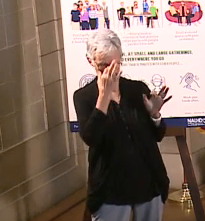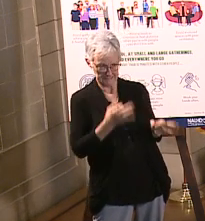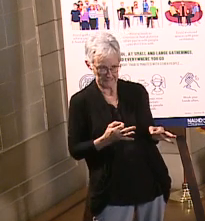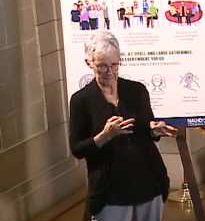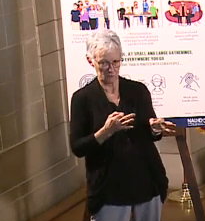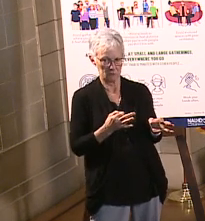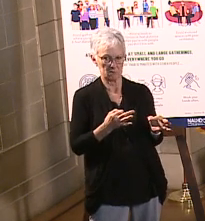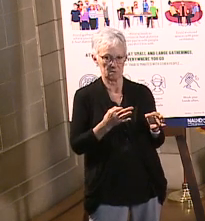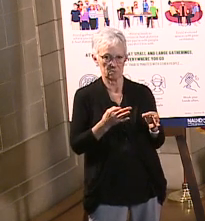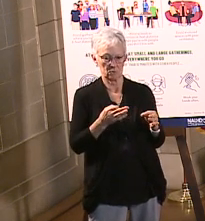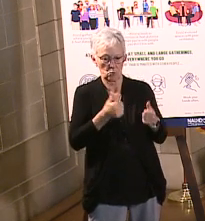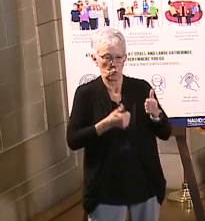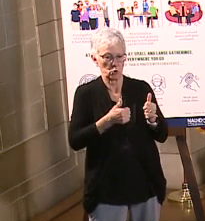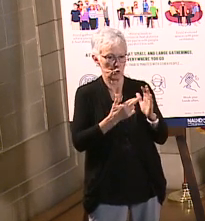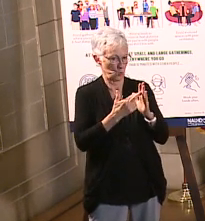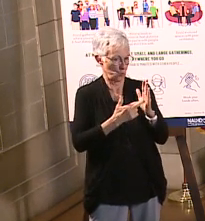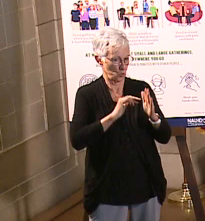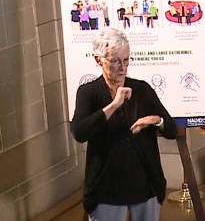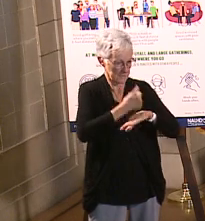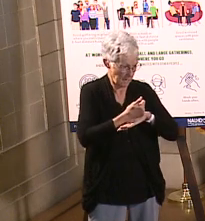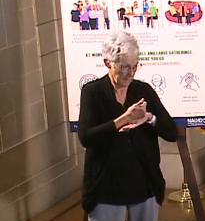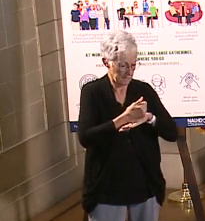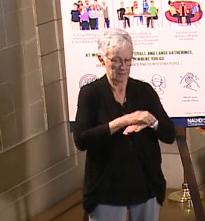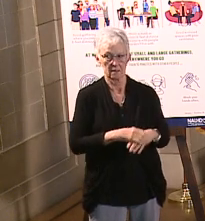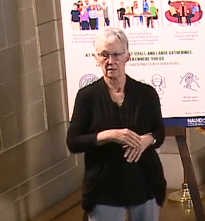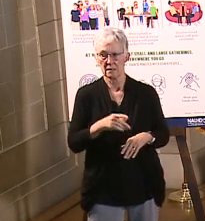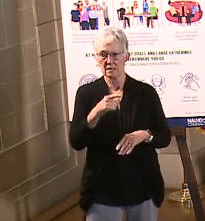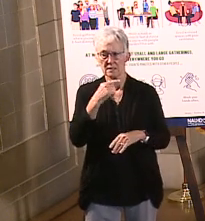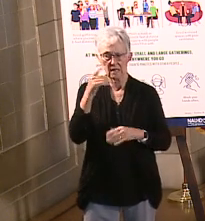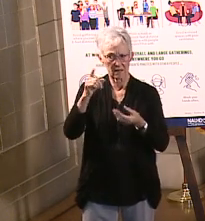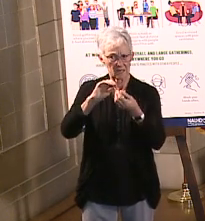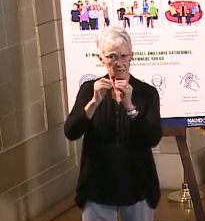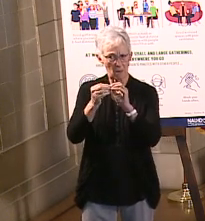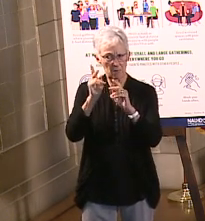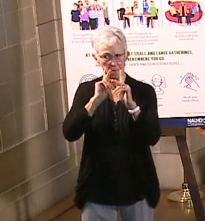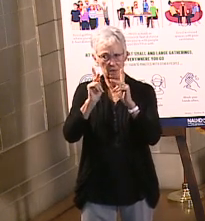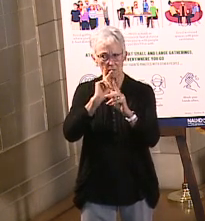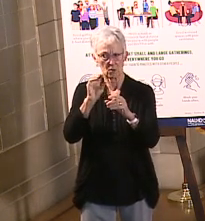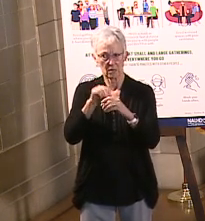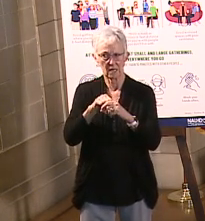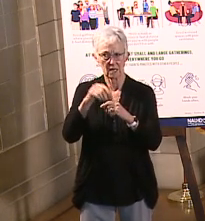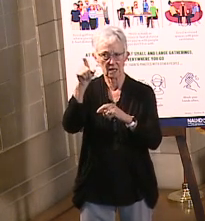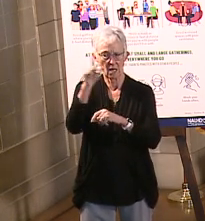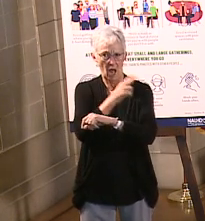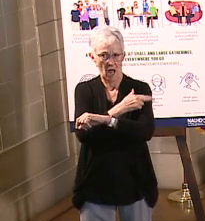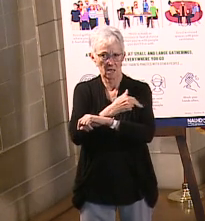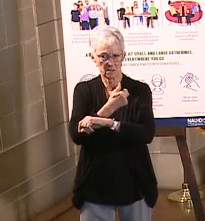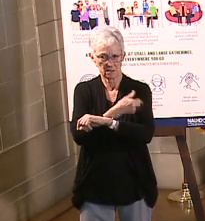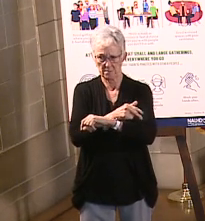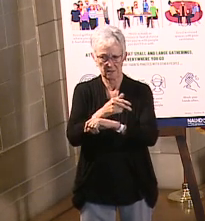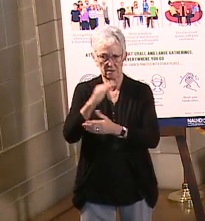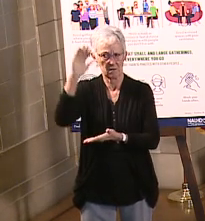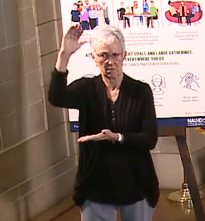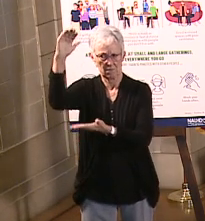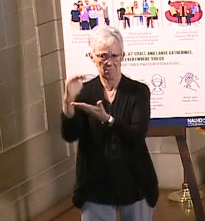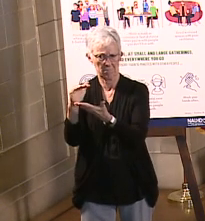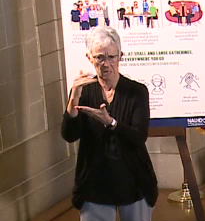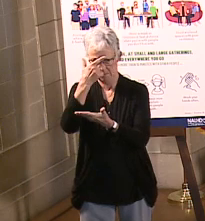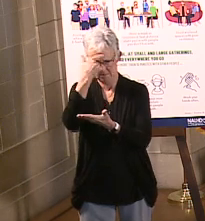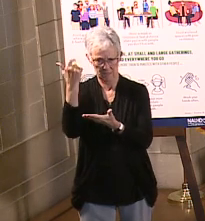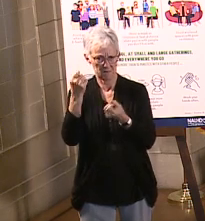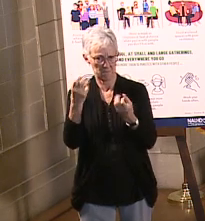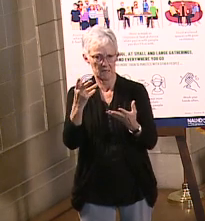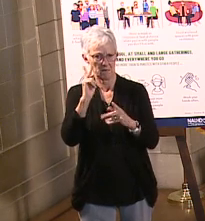while hospitalizations are going down, he said, is that because of elective surgeries? These are specifically coronavirus patients. So while there certainly could be some people